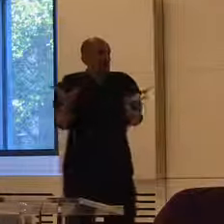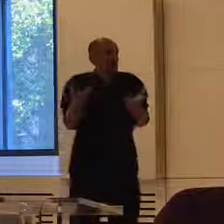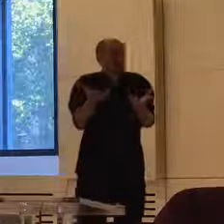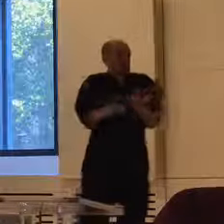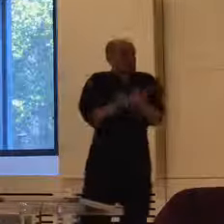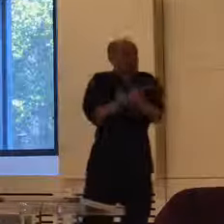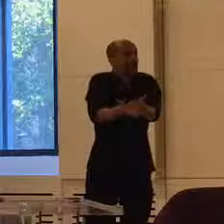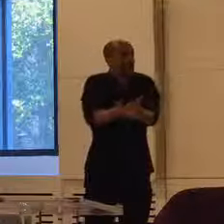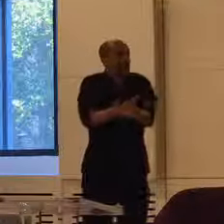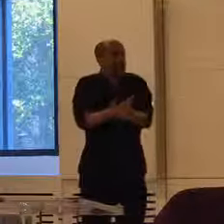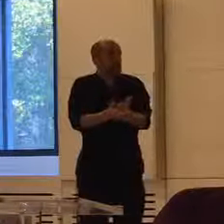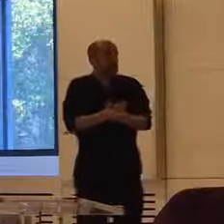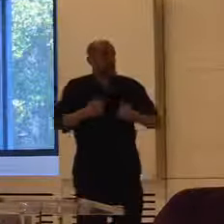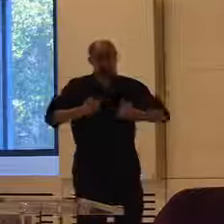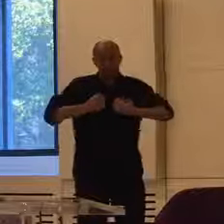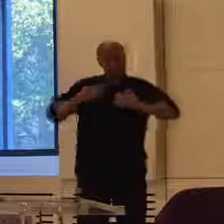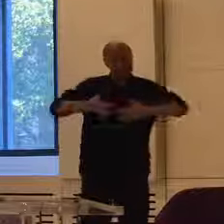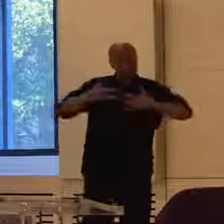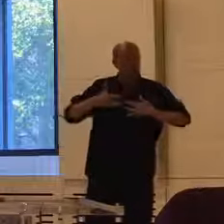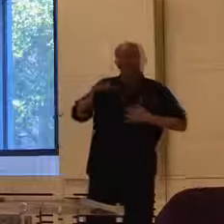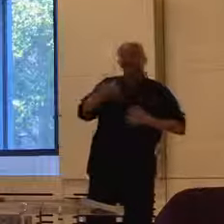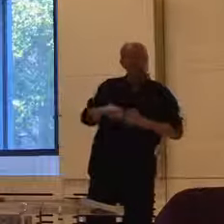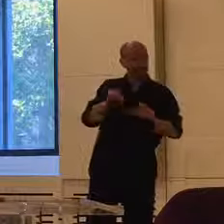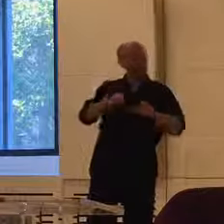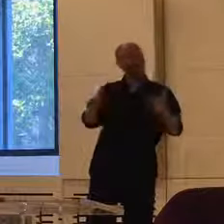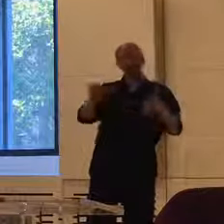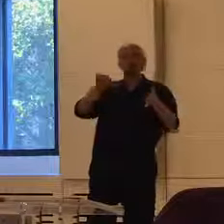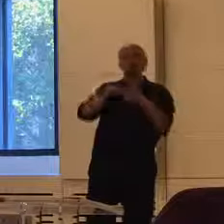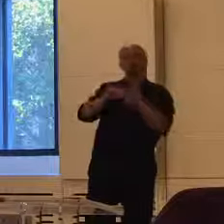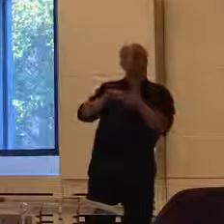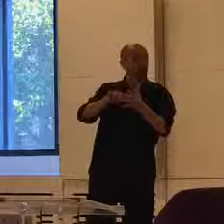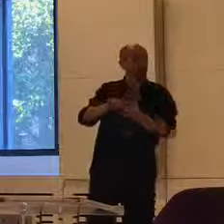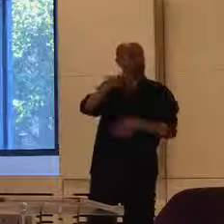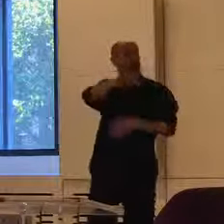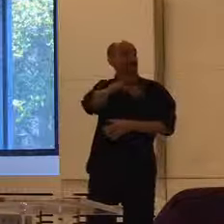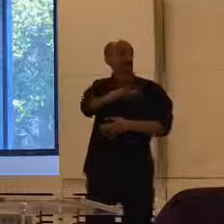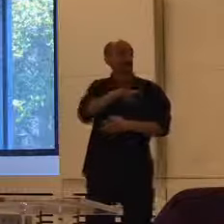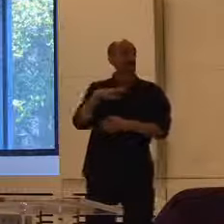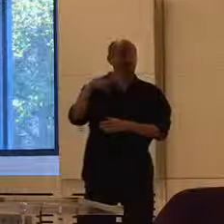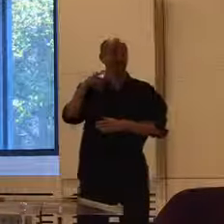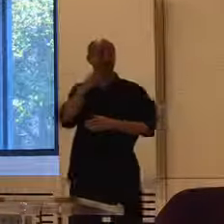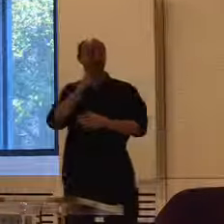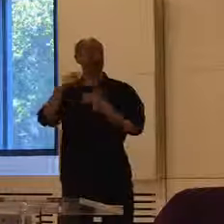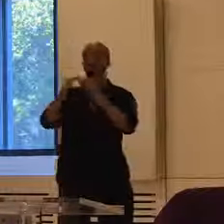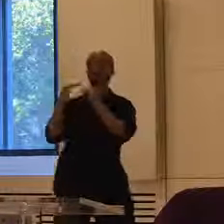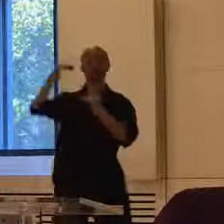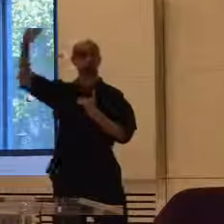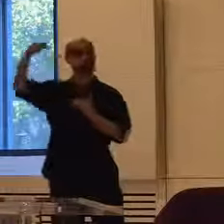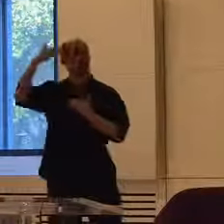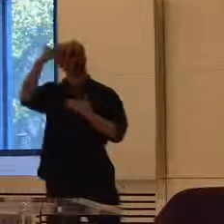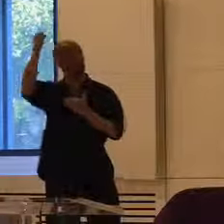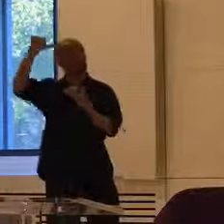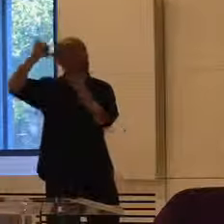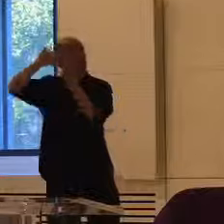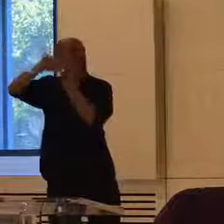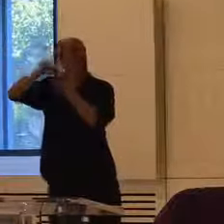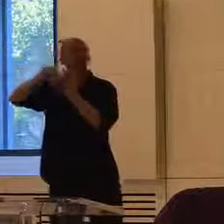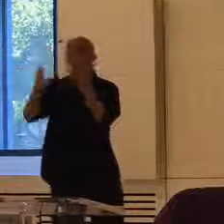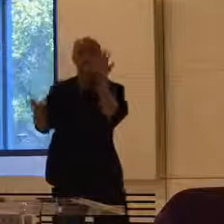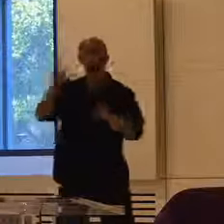what do we do? How do we help? In my view, it's to do with language. Deaf people